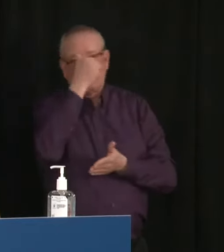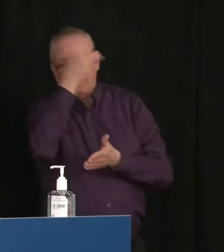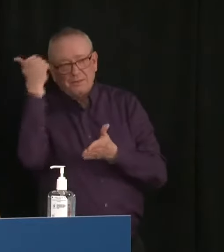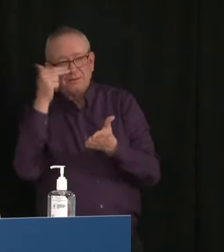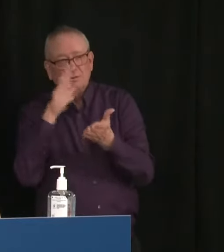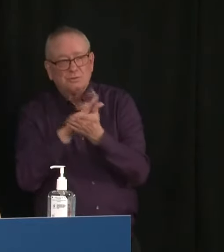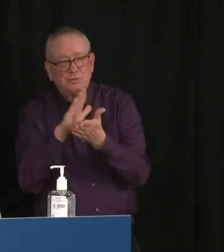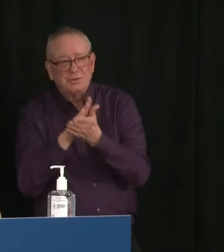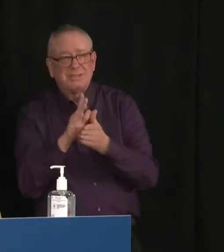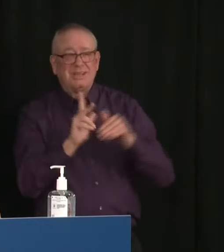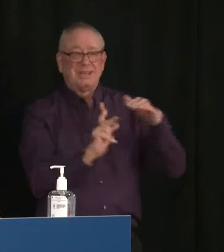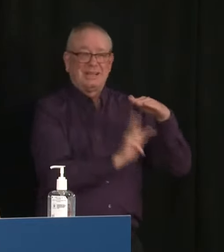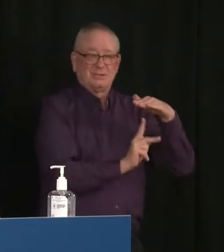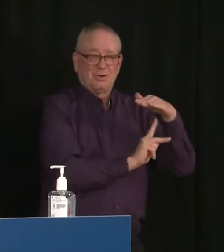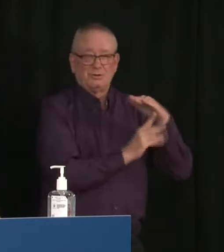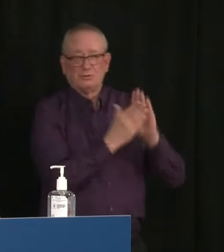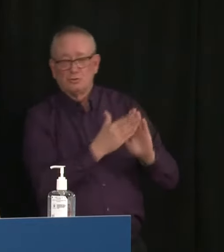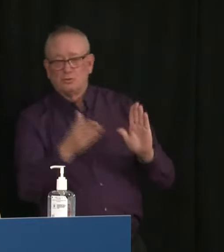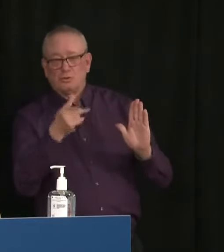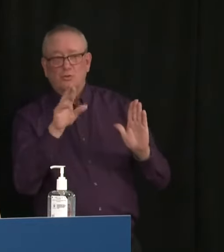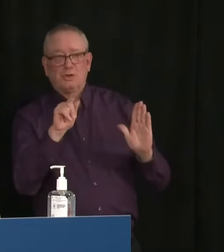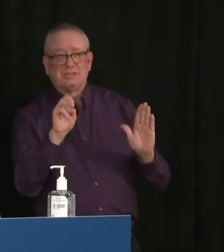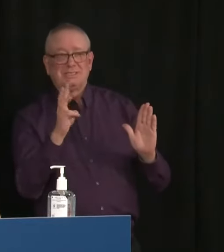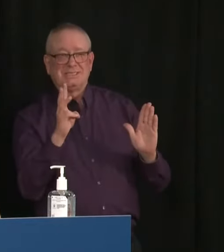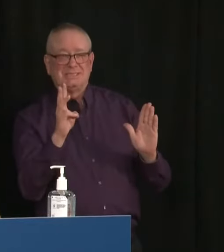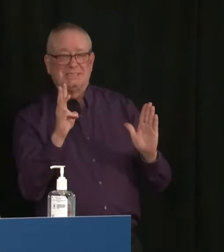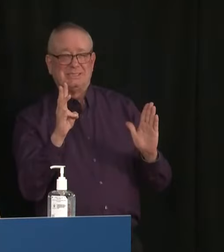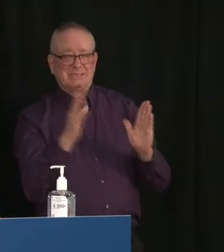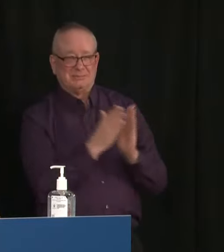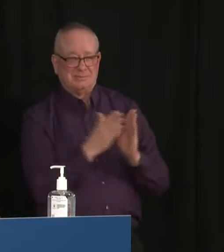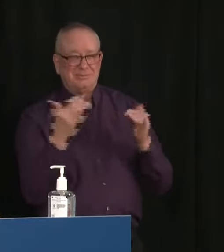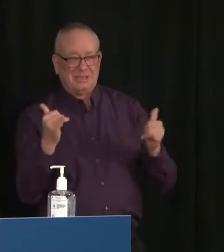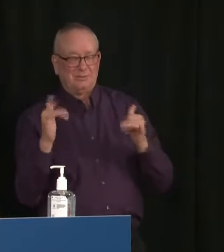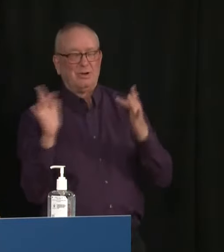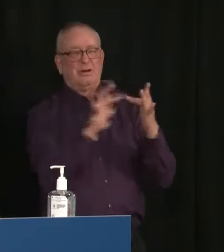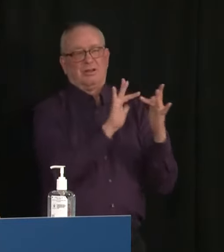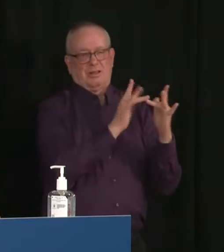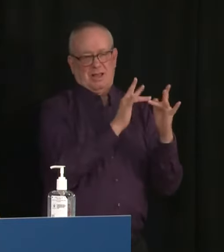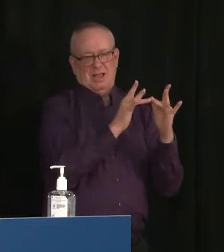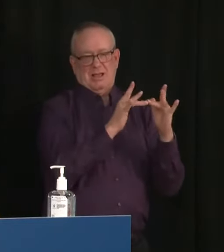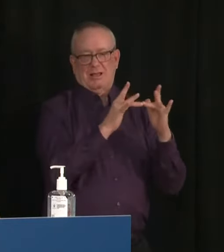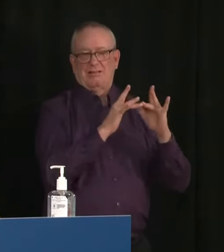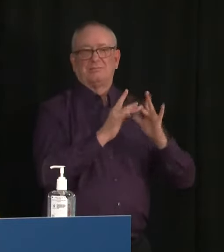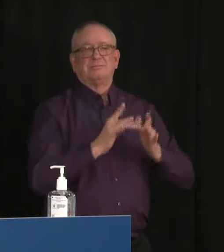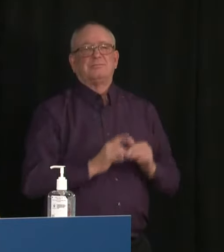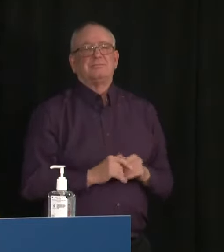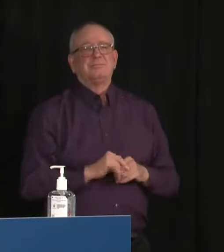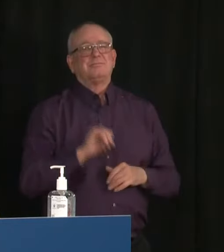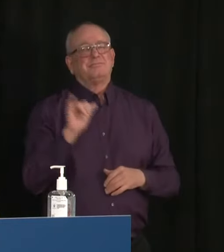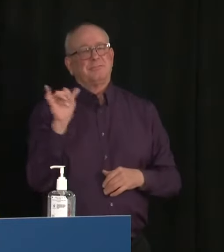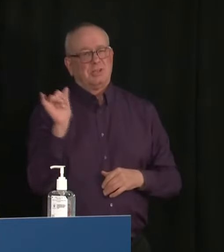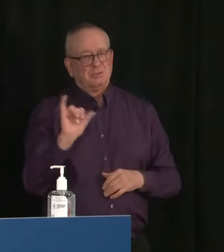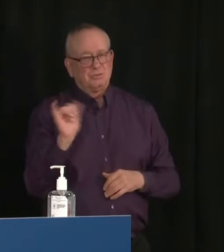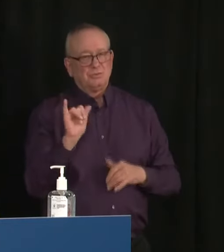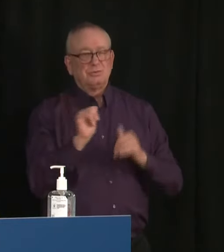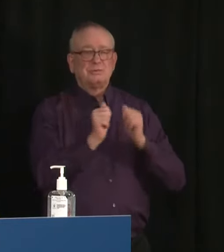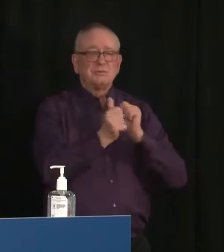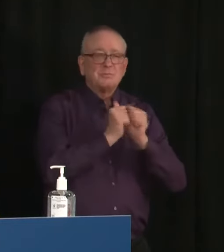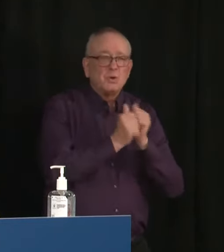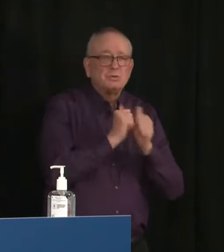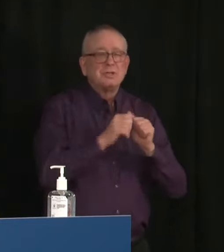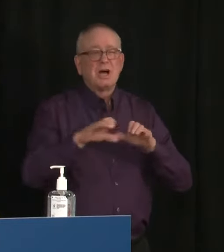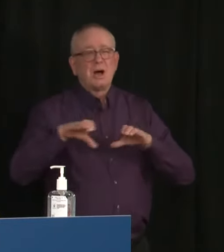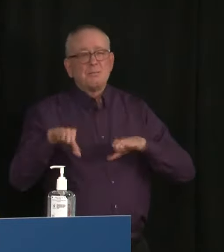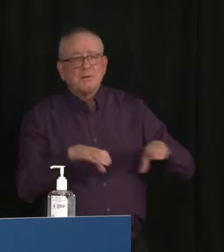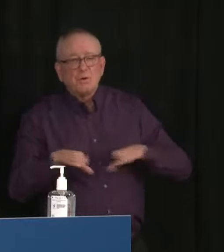May 10th. As a result, we are extending the limits on group sports and performance for children and youth that were in place